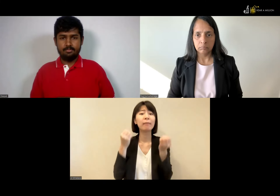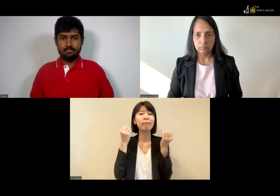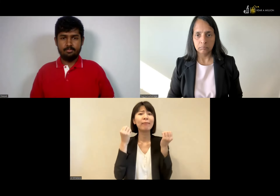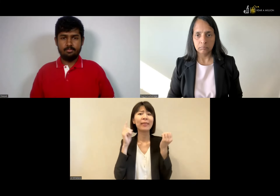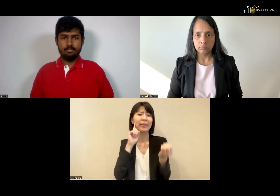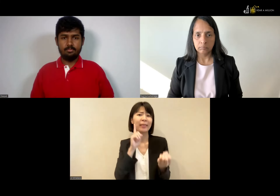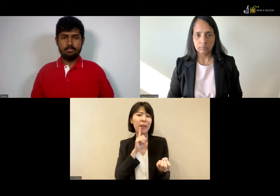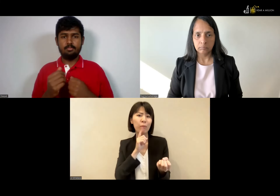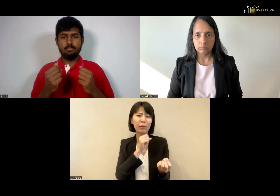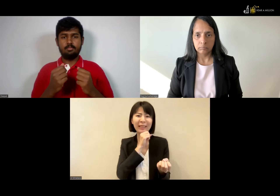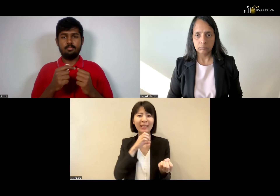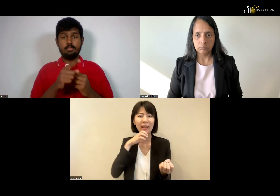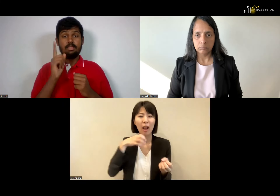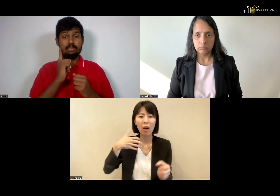So nurses at home,